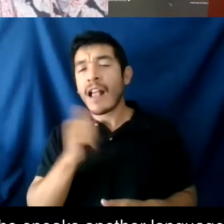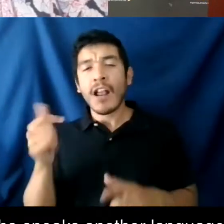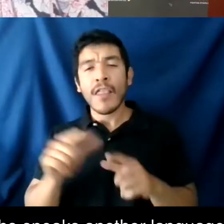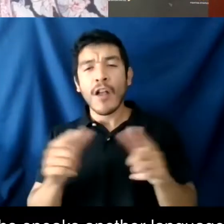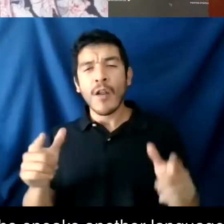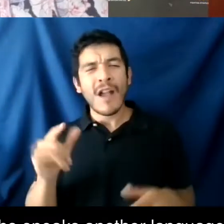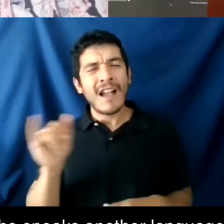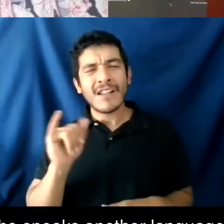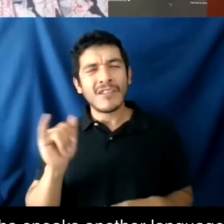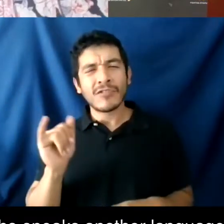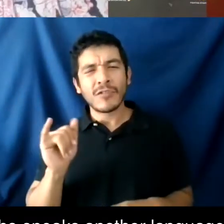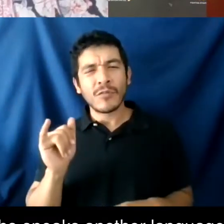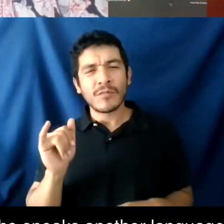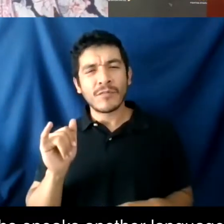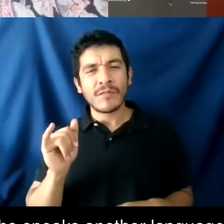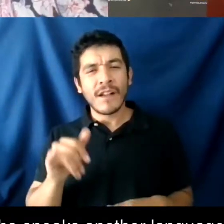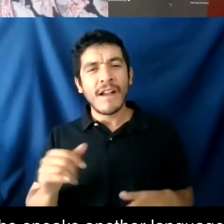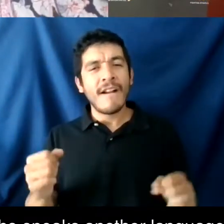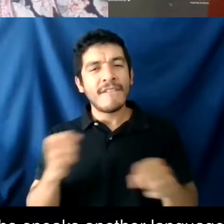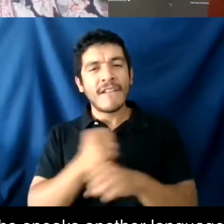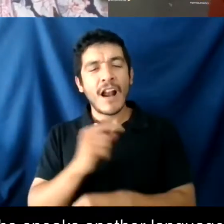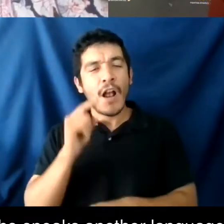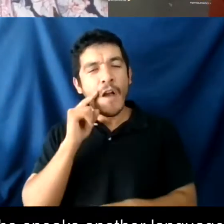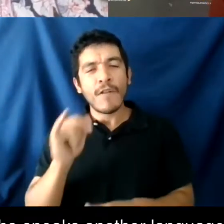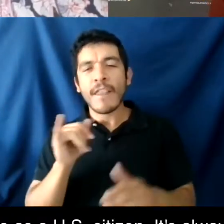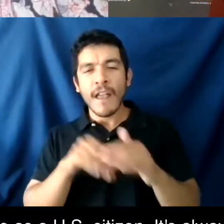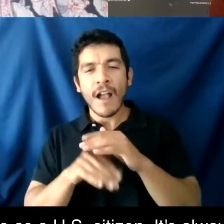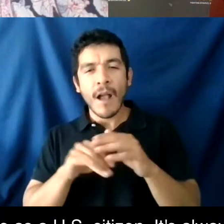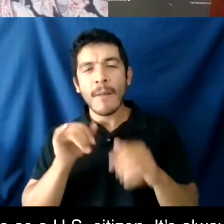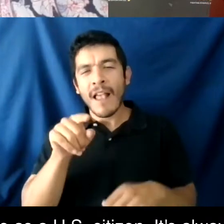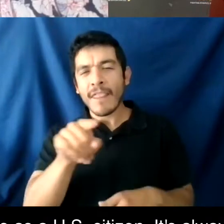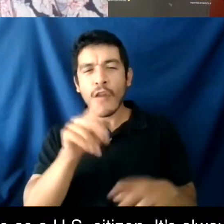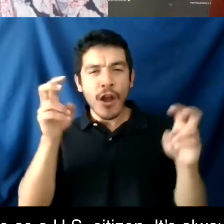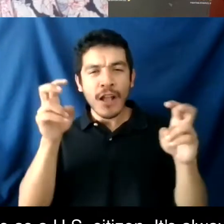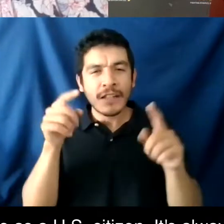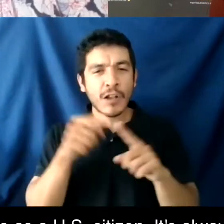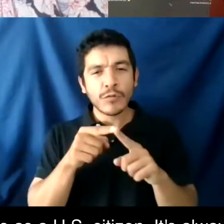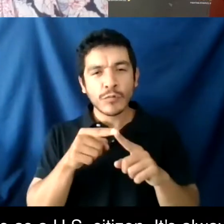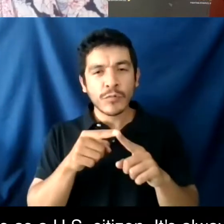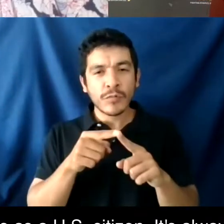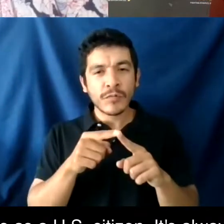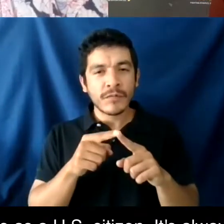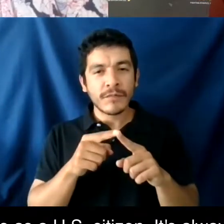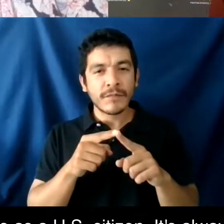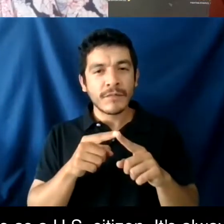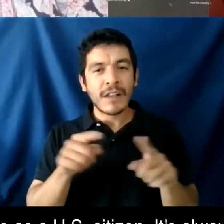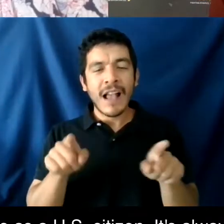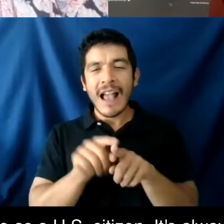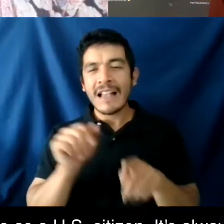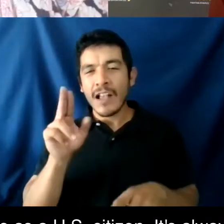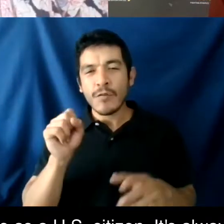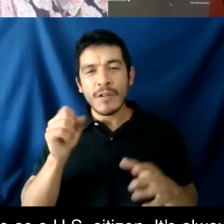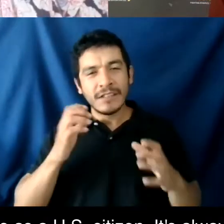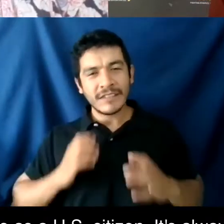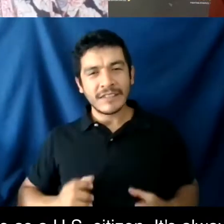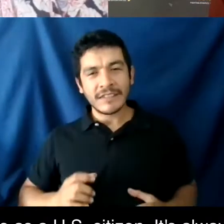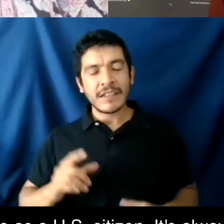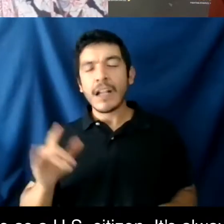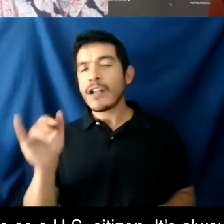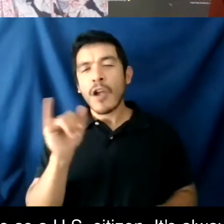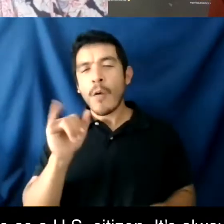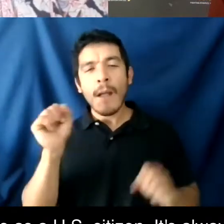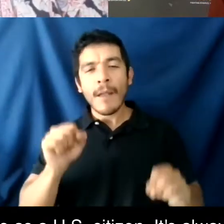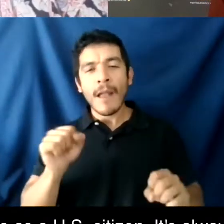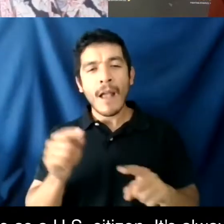it's also fighting for the accommodations that you are entitled to as a US citizen. It's always being